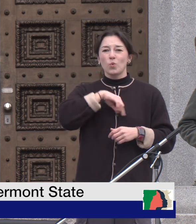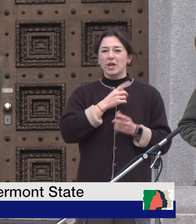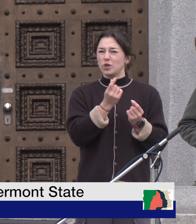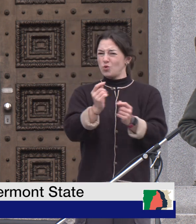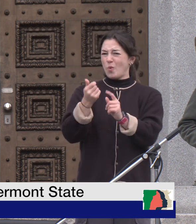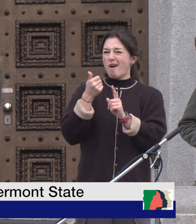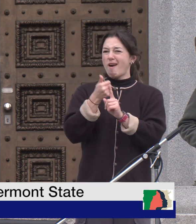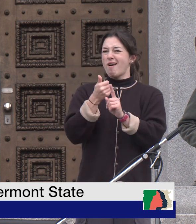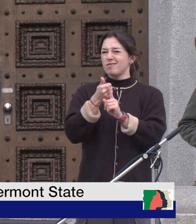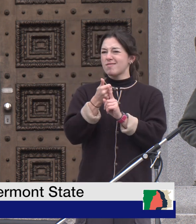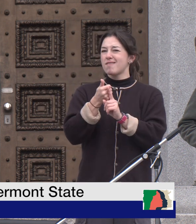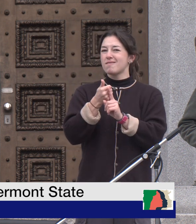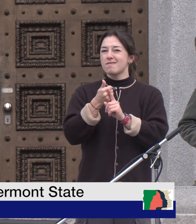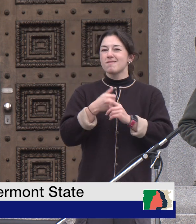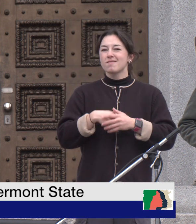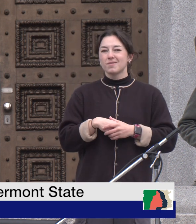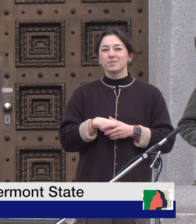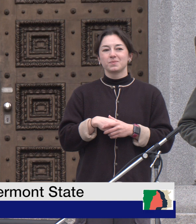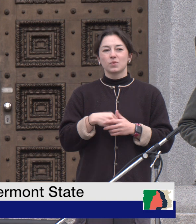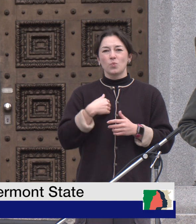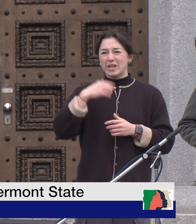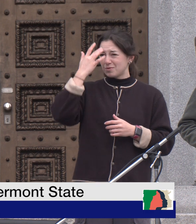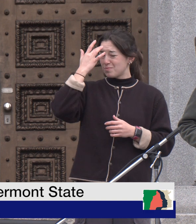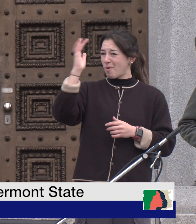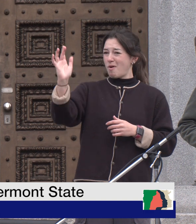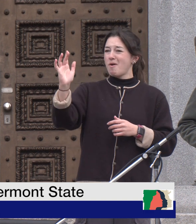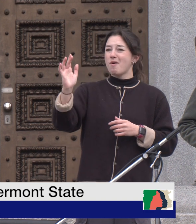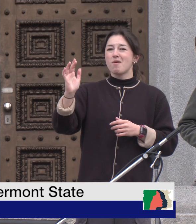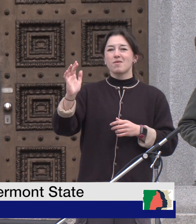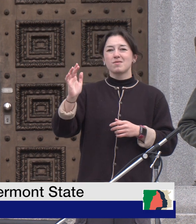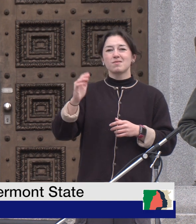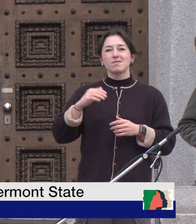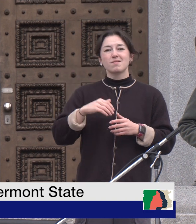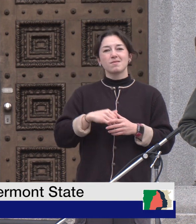own. We're smart.